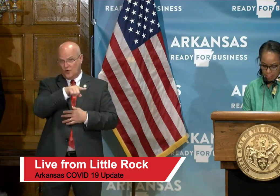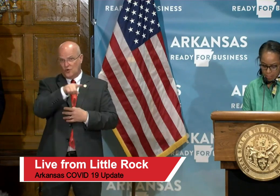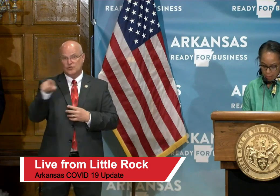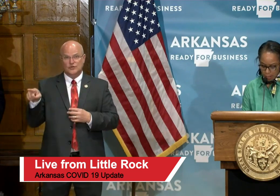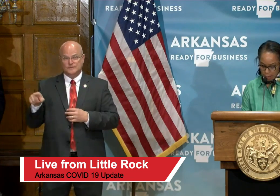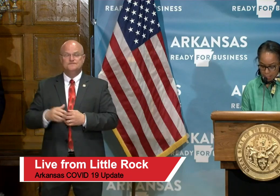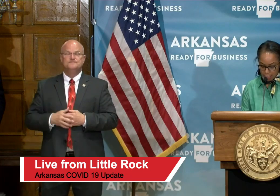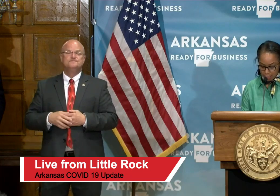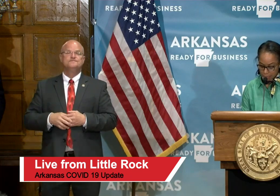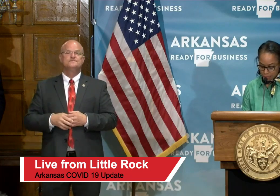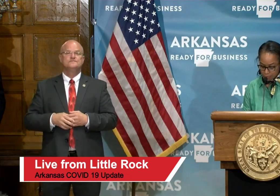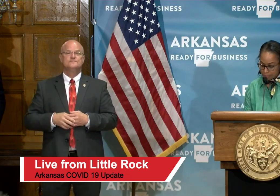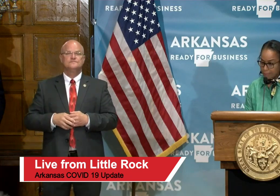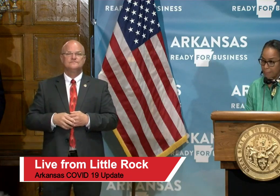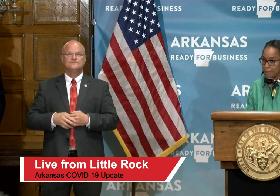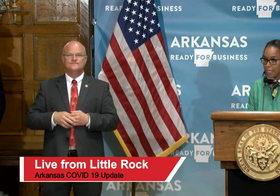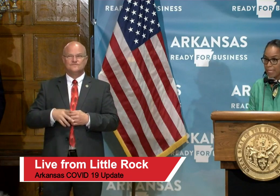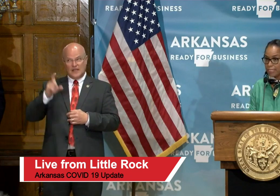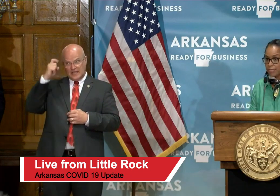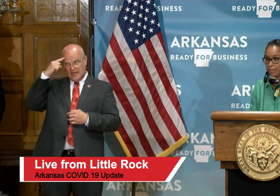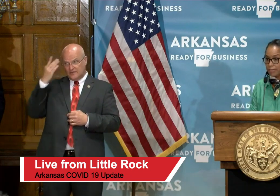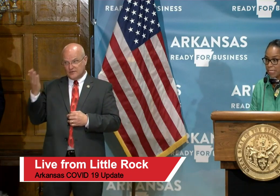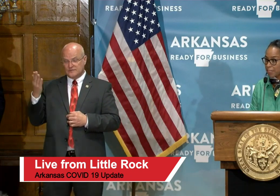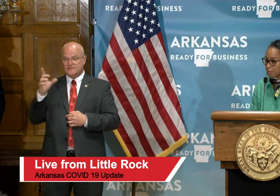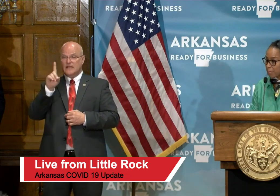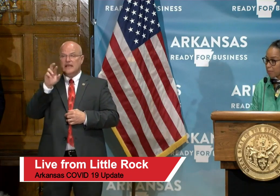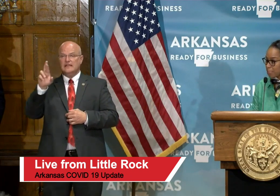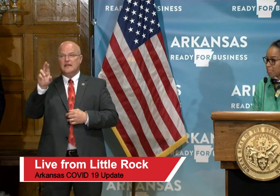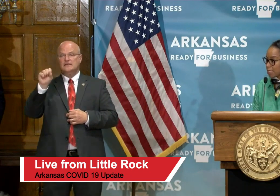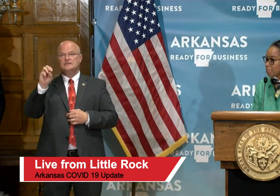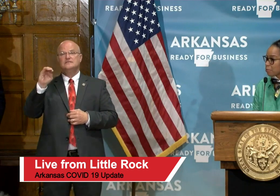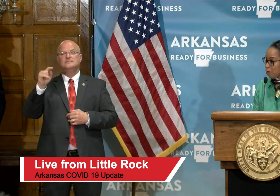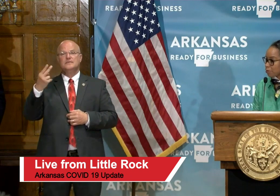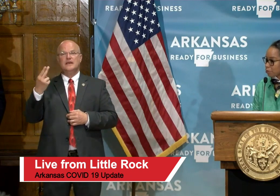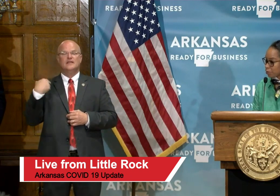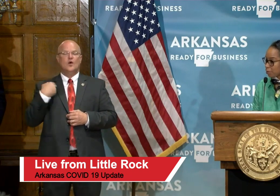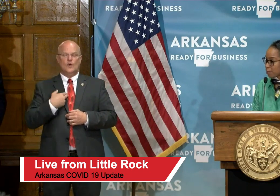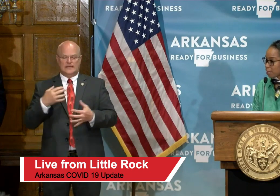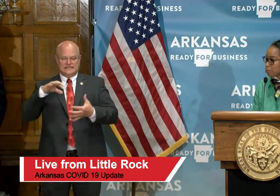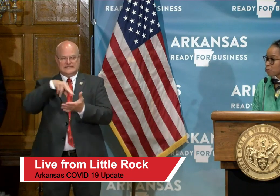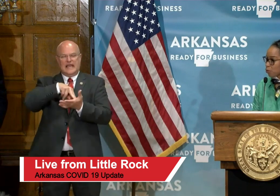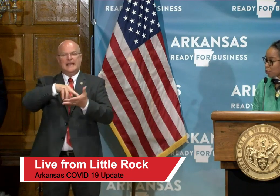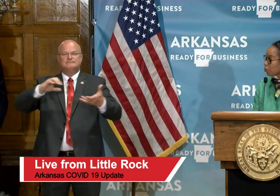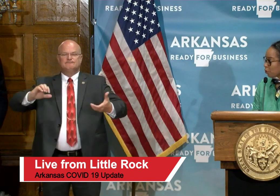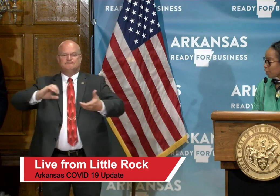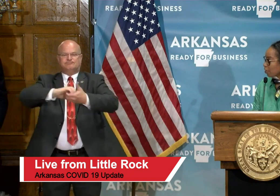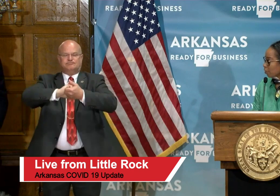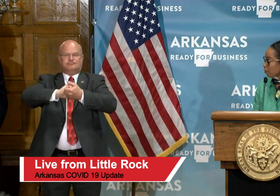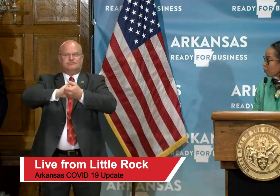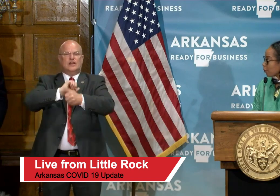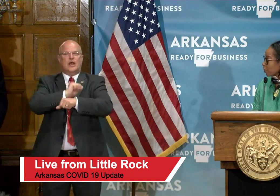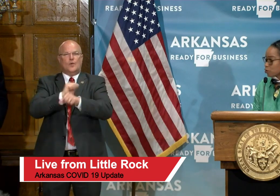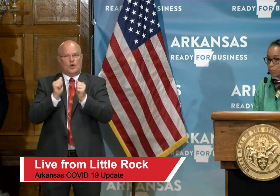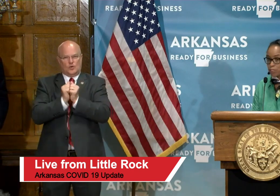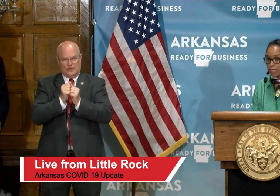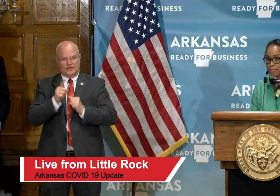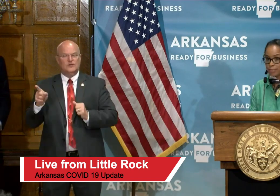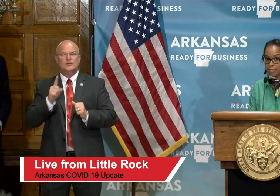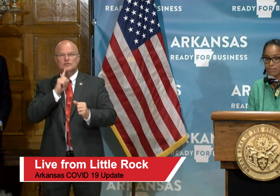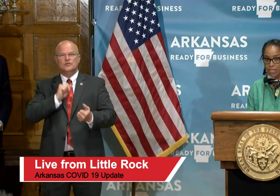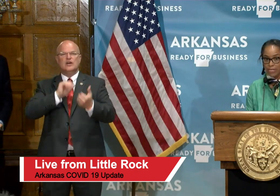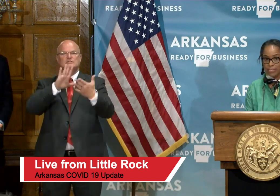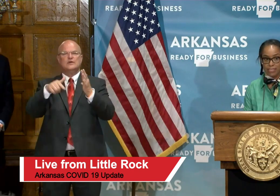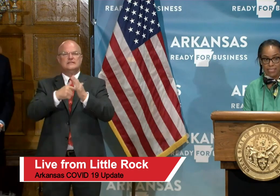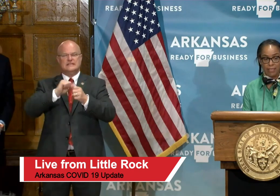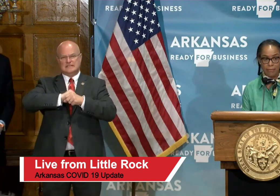you. Governor, and to Dr. Nate Smith, we stand in partnership and to work with you in order to